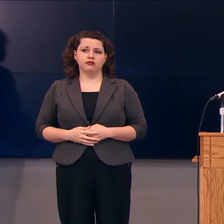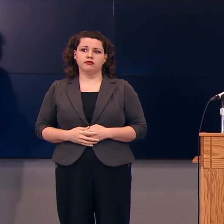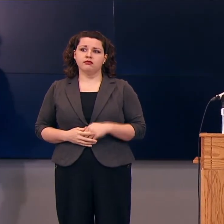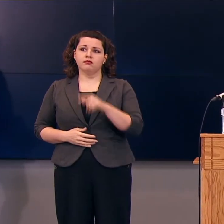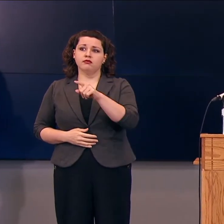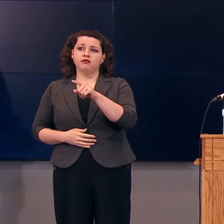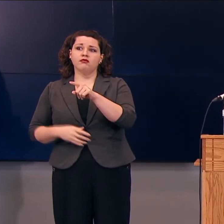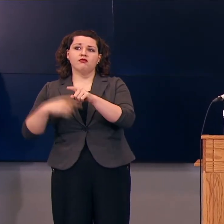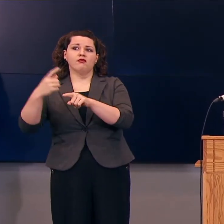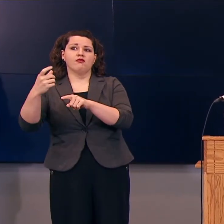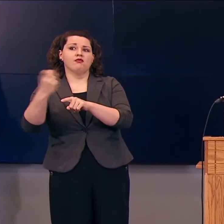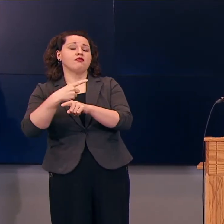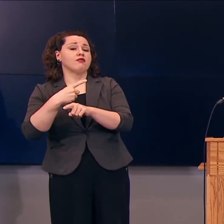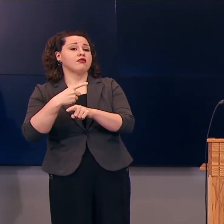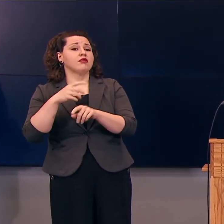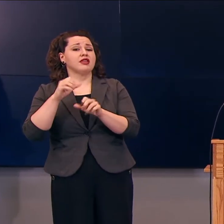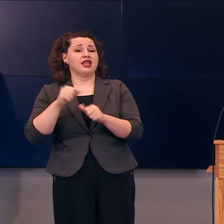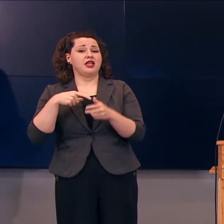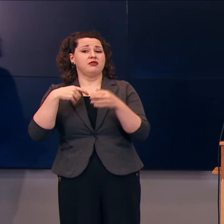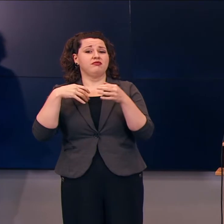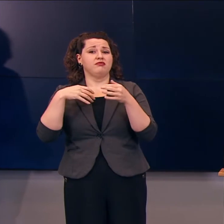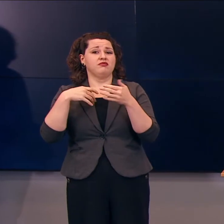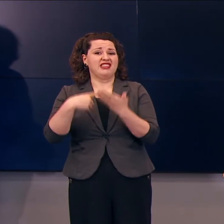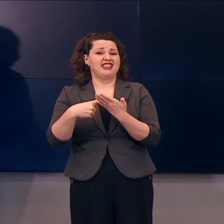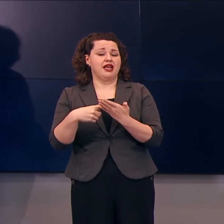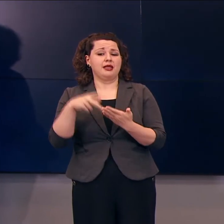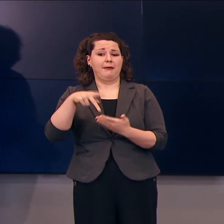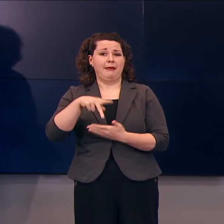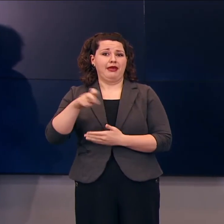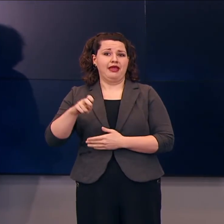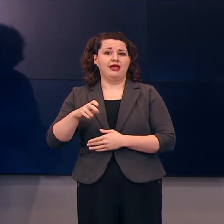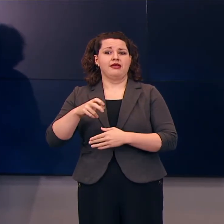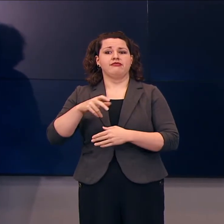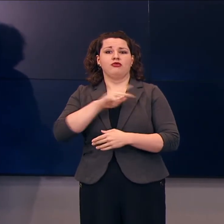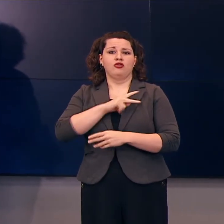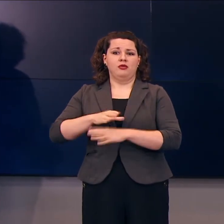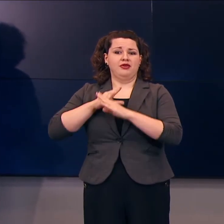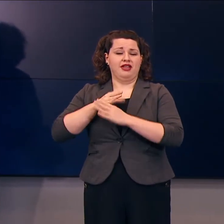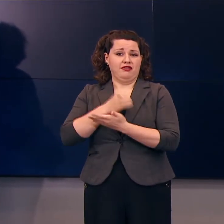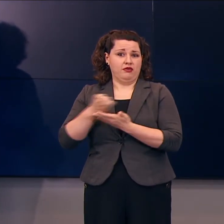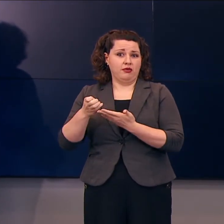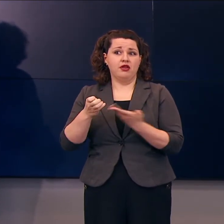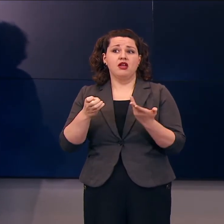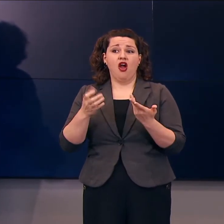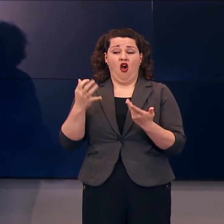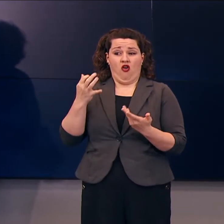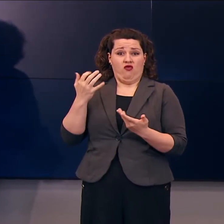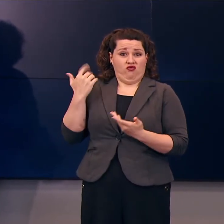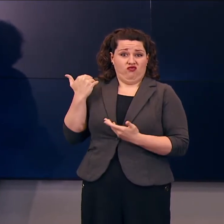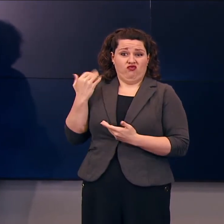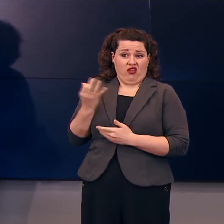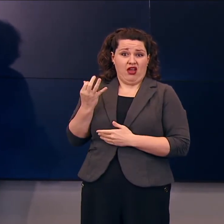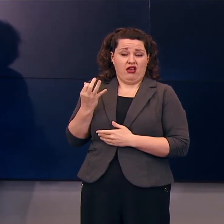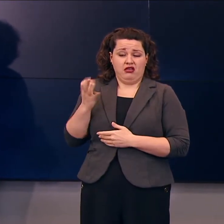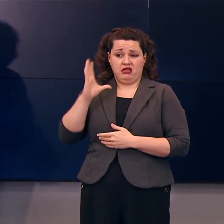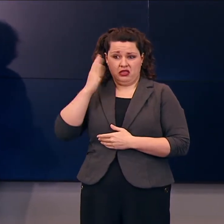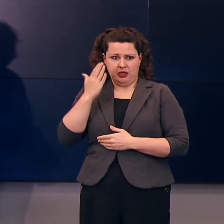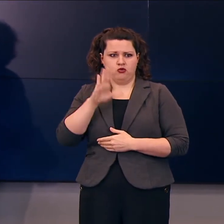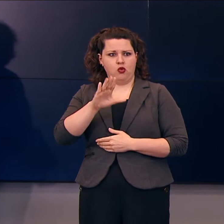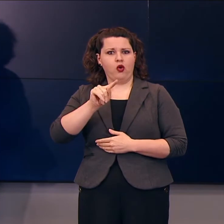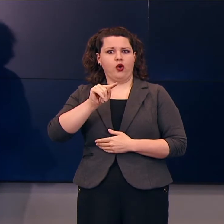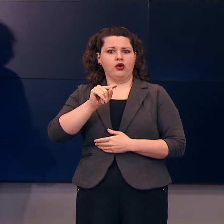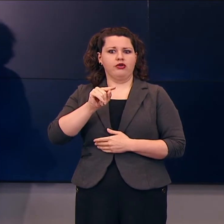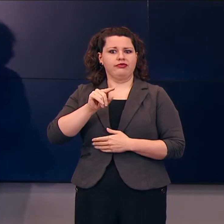Governor, can you talk about PPEs a little bit? Friday, there seemed to be a little difference in your